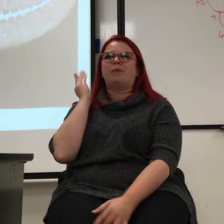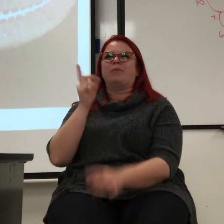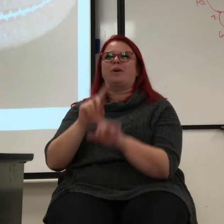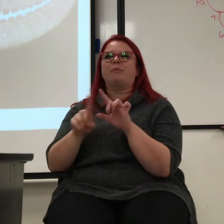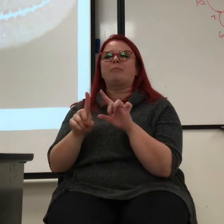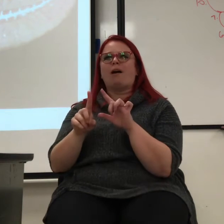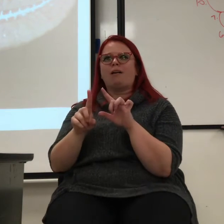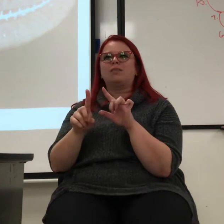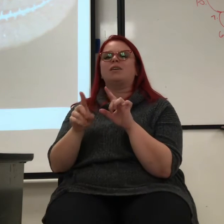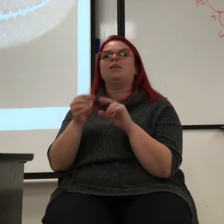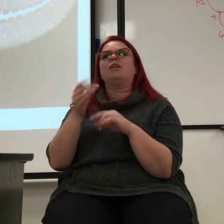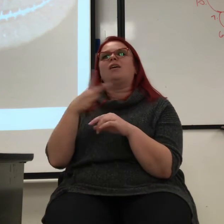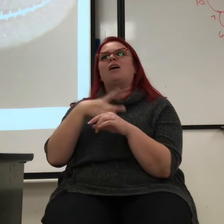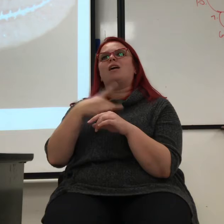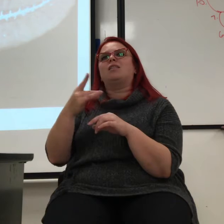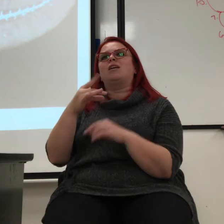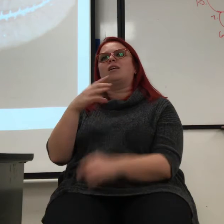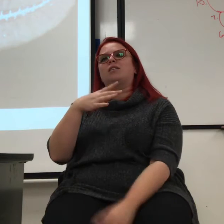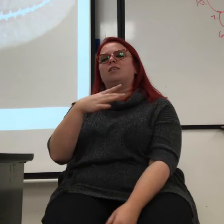the white